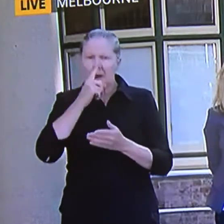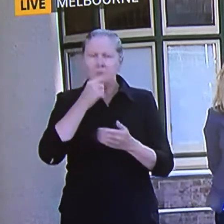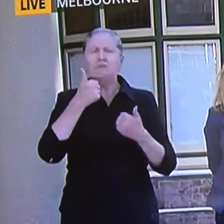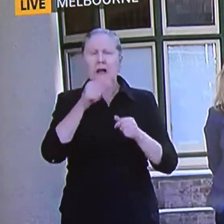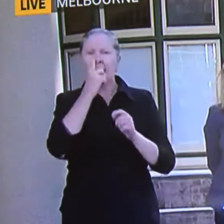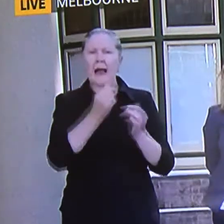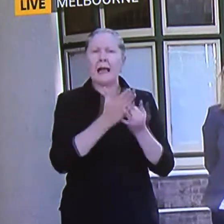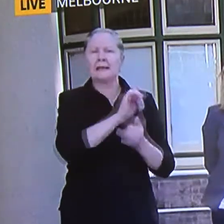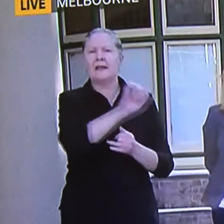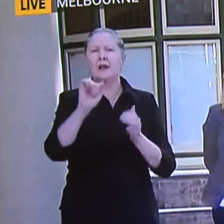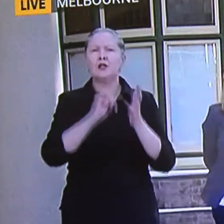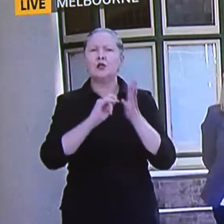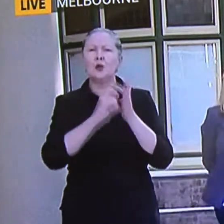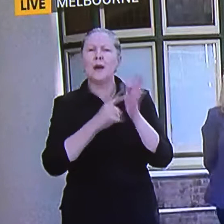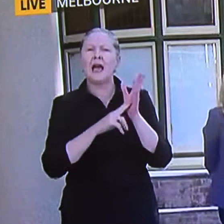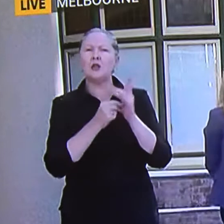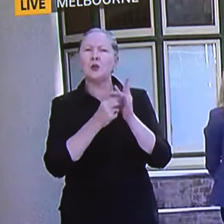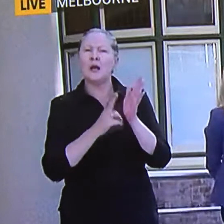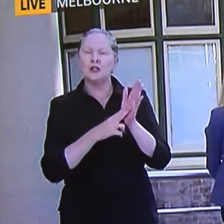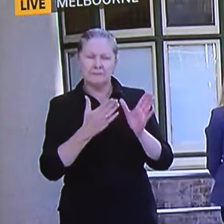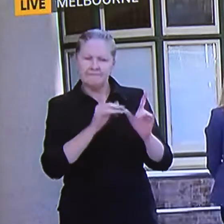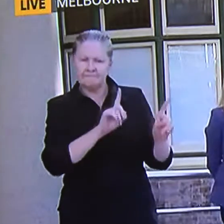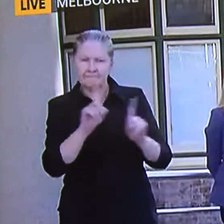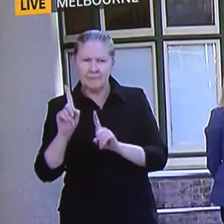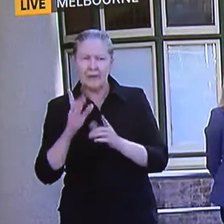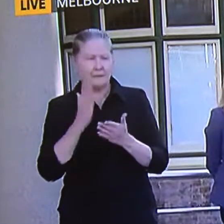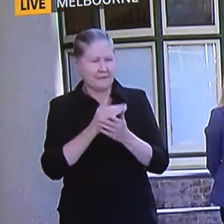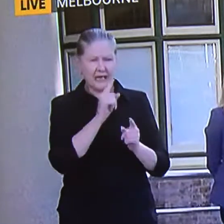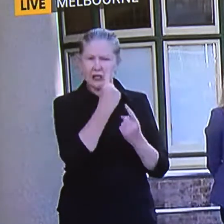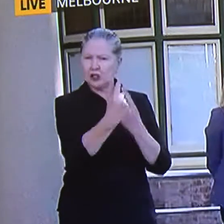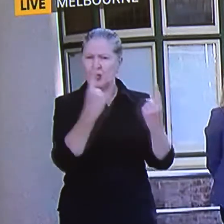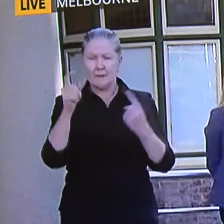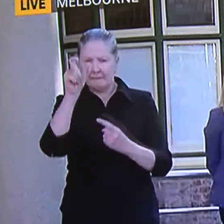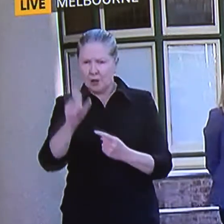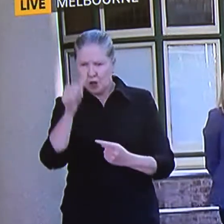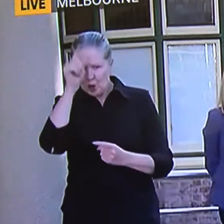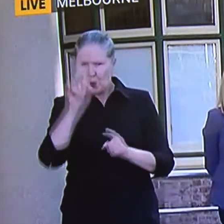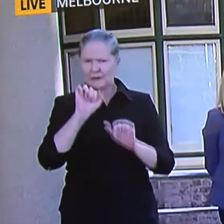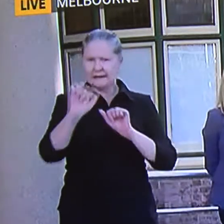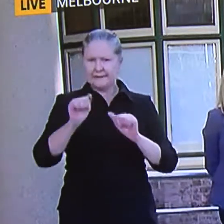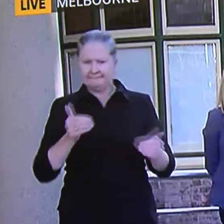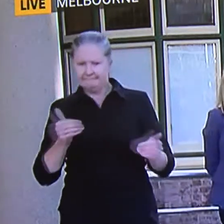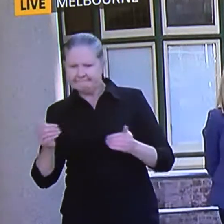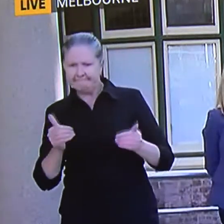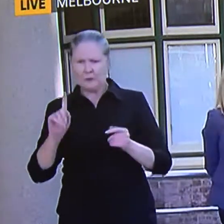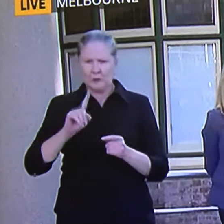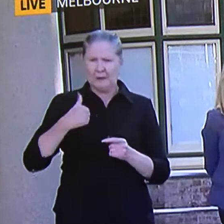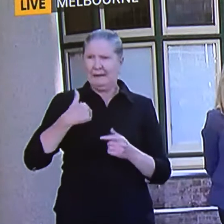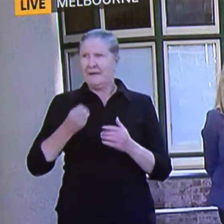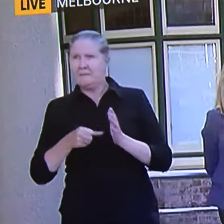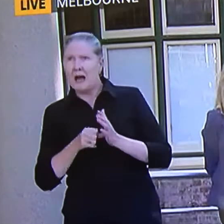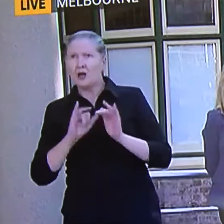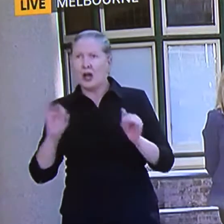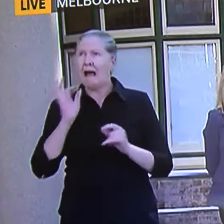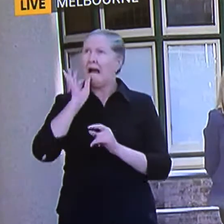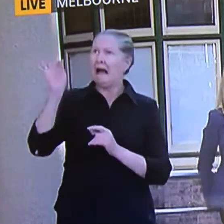provide the opportunity, and then individuals will be best placed to determine their own allocation of resources. And I think